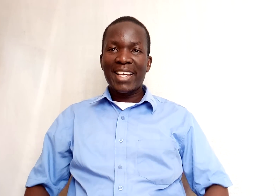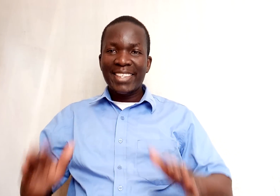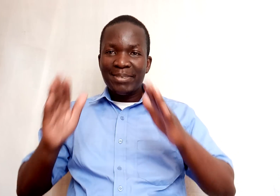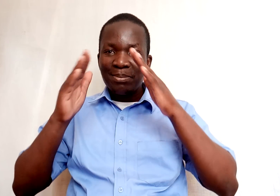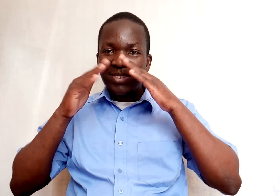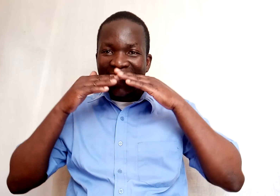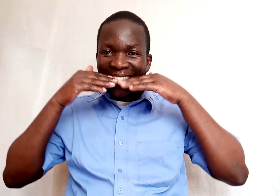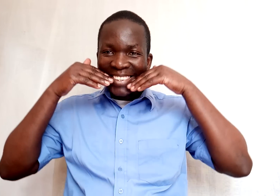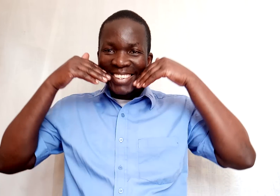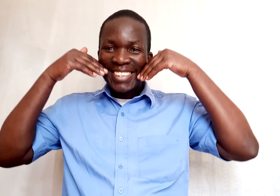again,